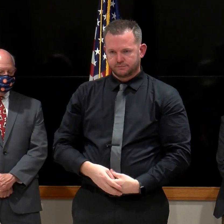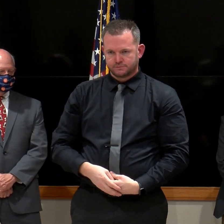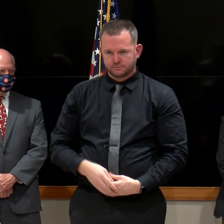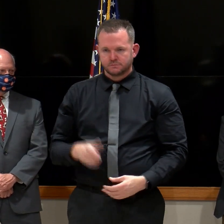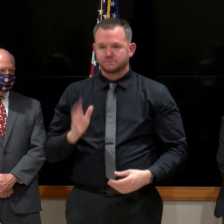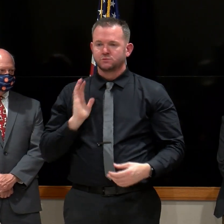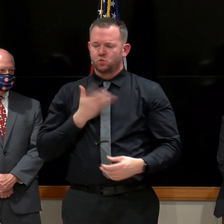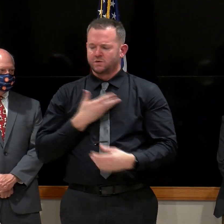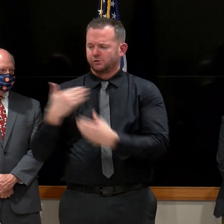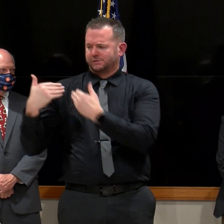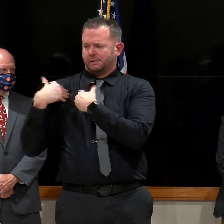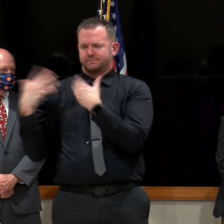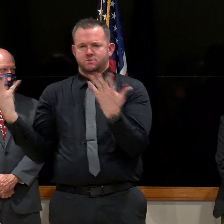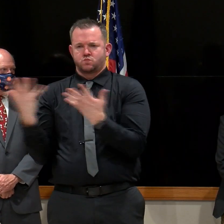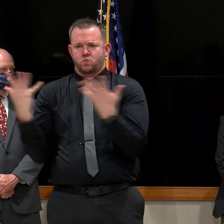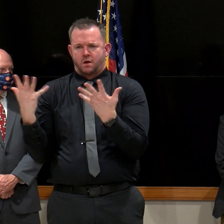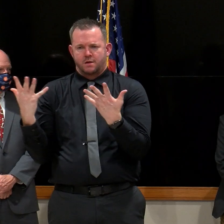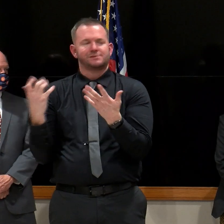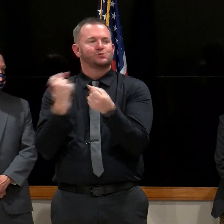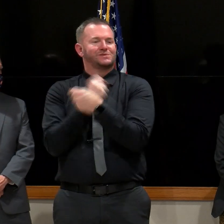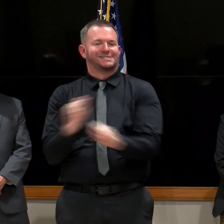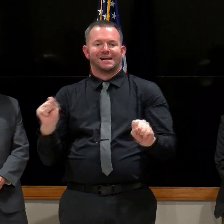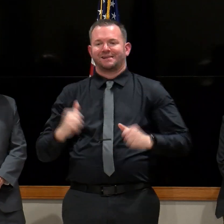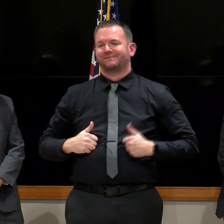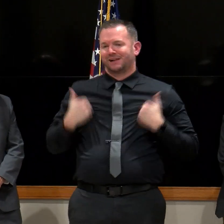protect our families.